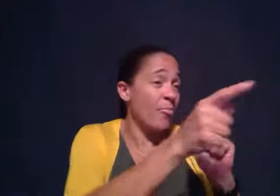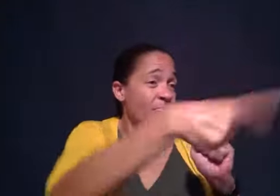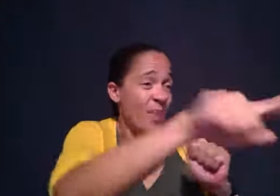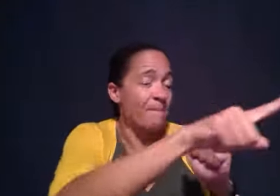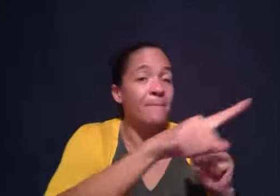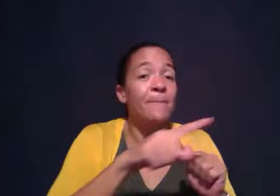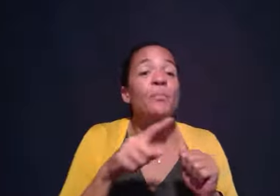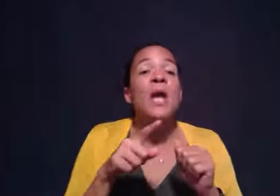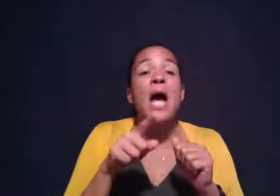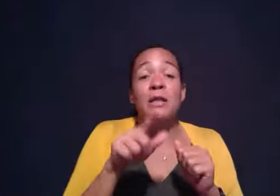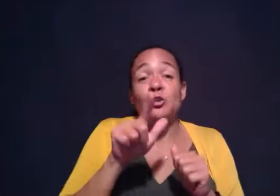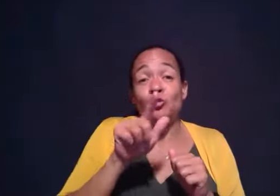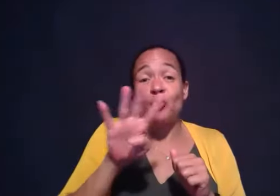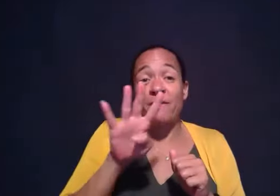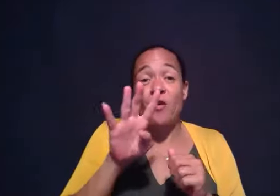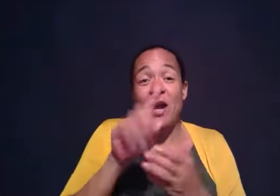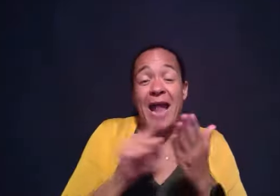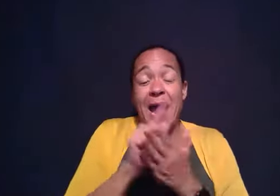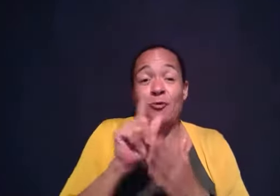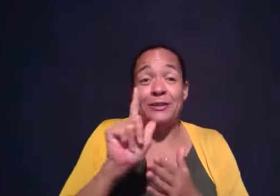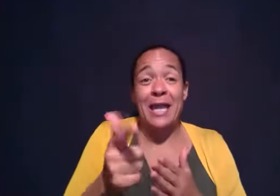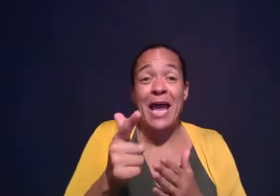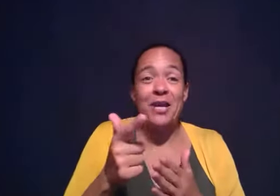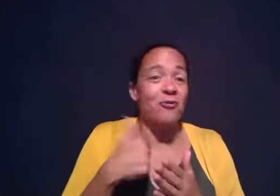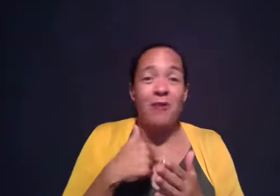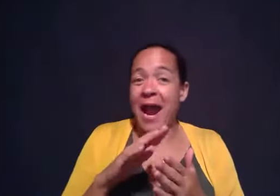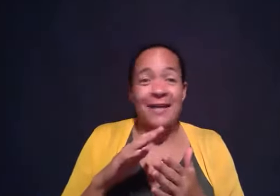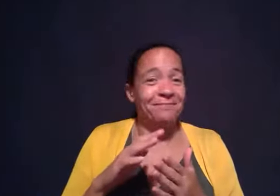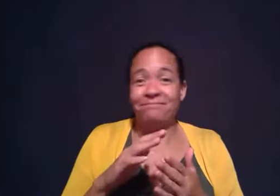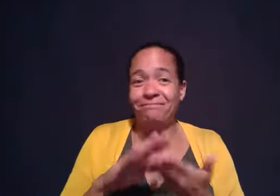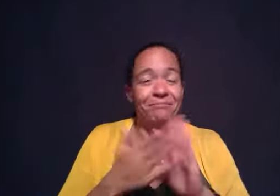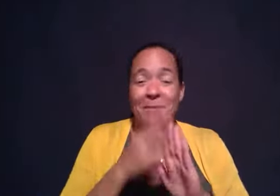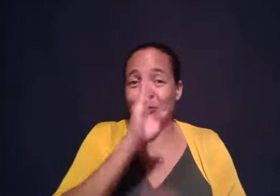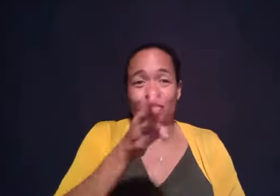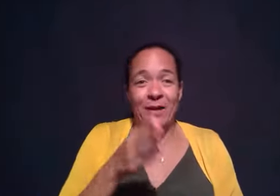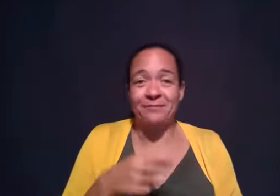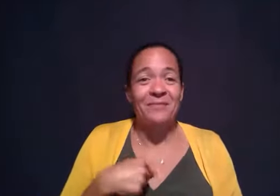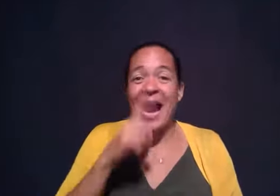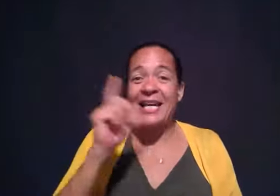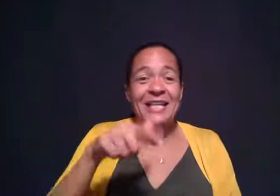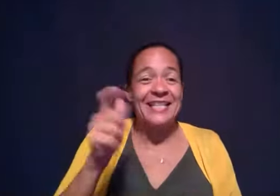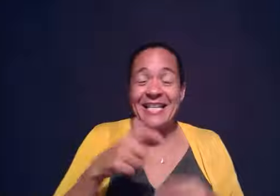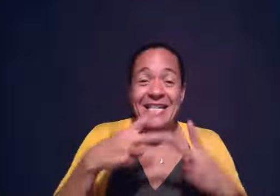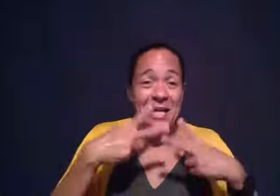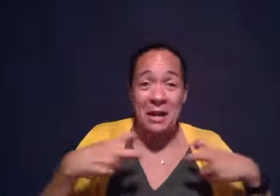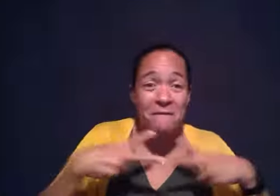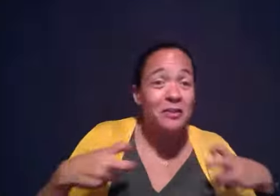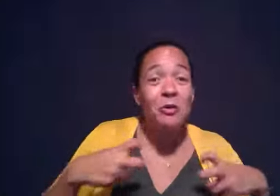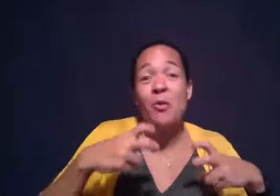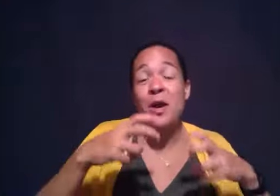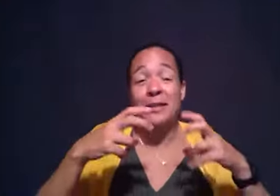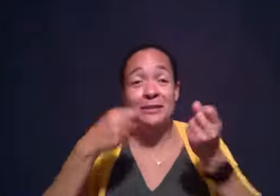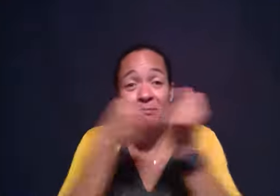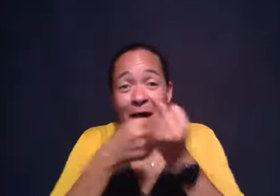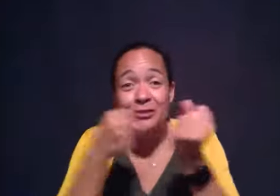24 hours. I did not need a stiff metal chair, an inventory, a sponsor, a meeting, nothing. I was done. It